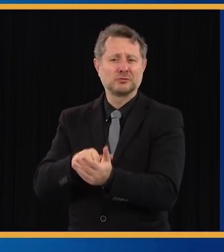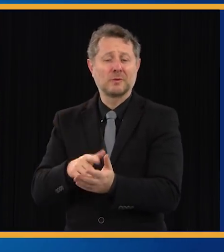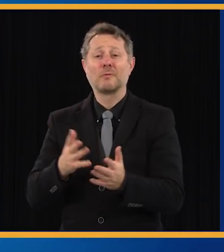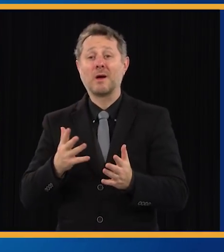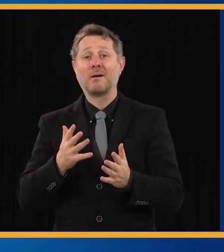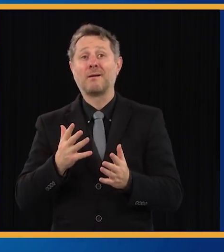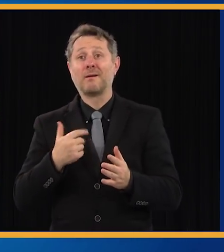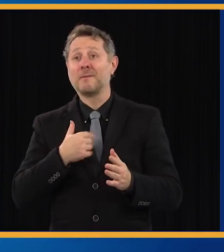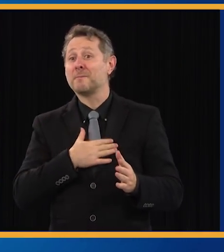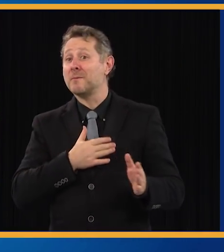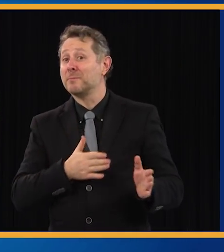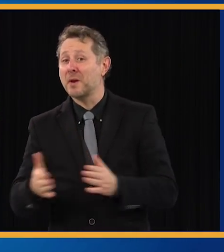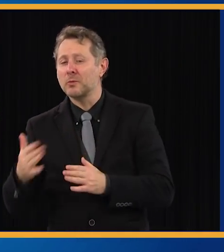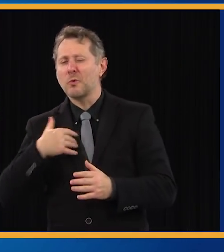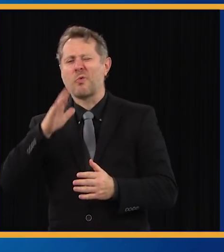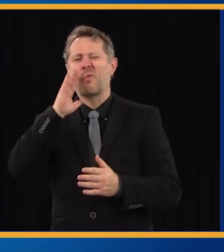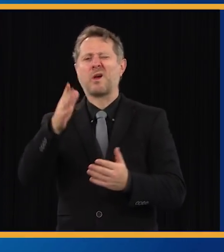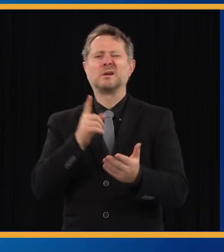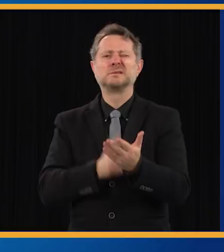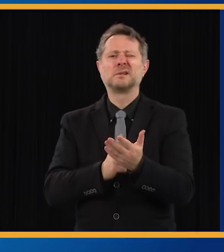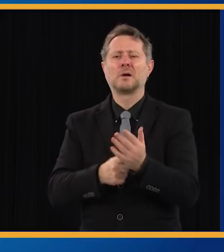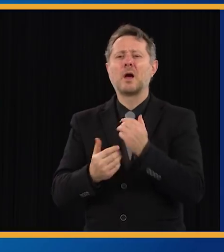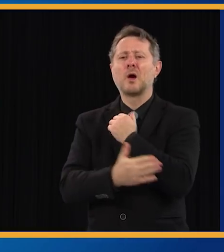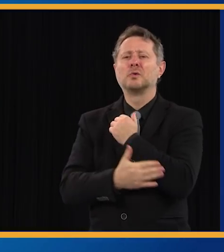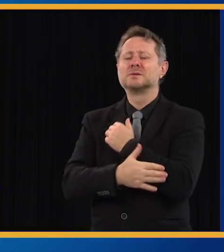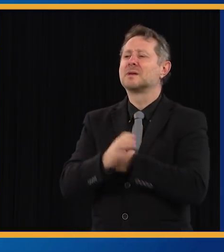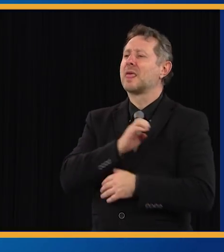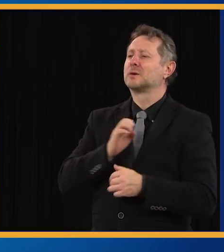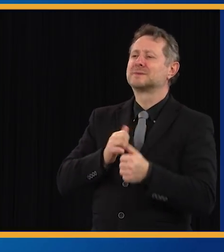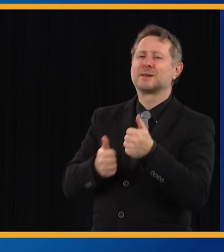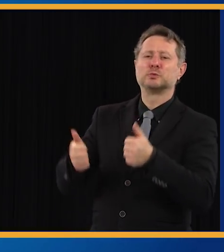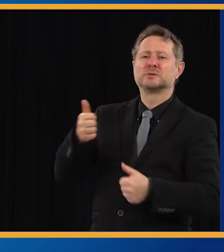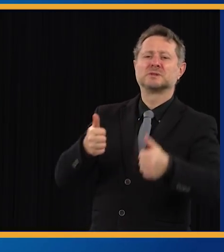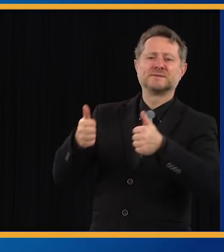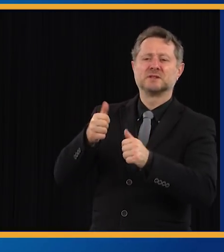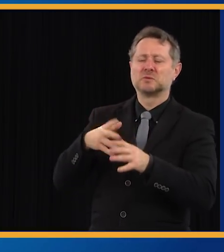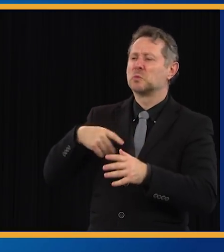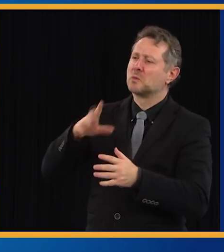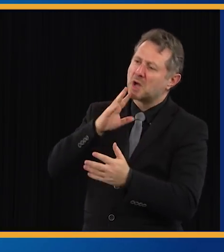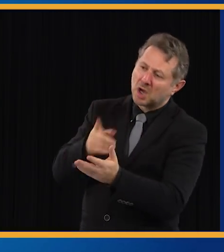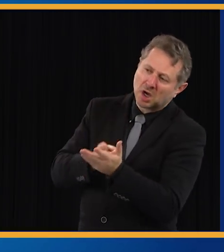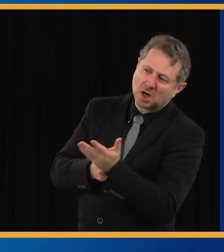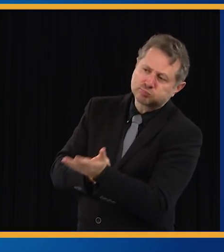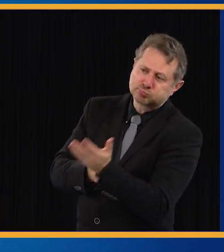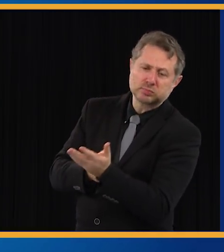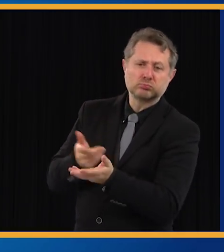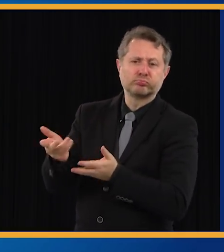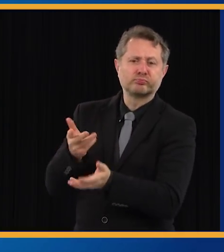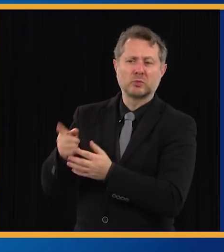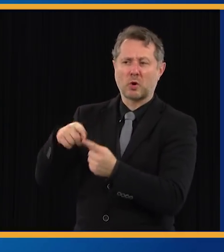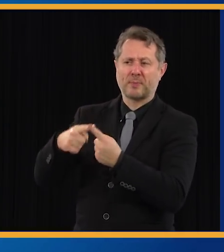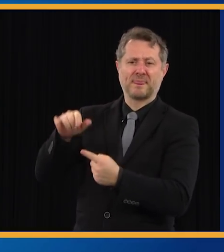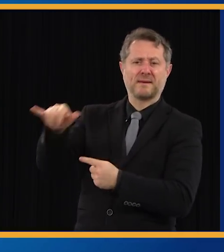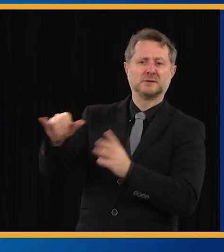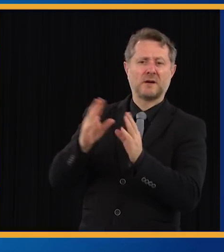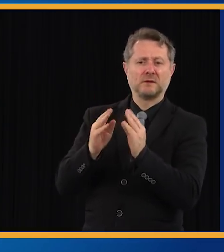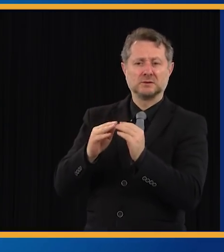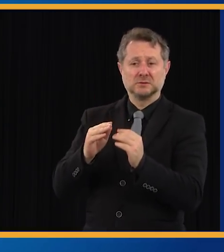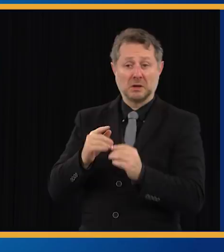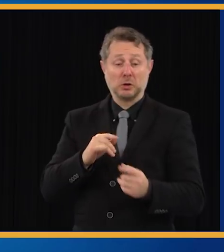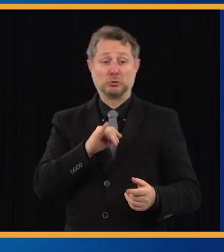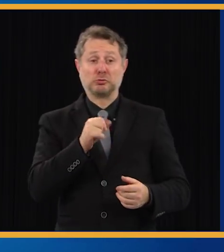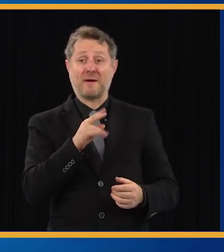going to speak to the county executive in Westchester County, George Latimer, about that. But Javits will be on hold for both